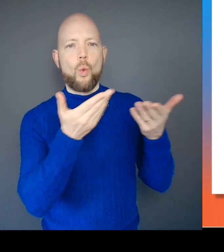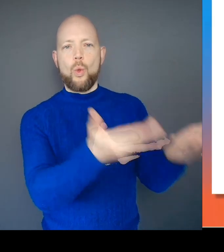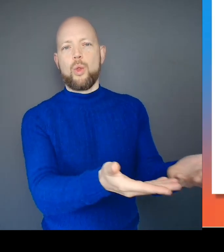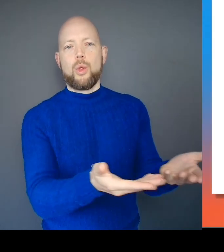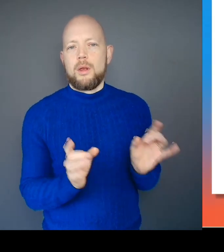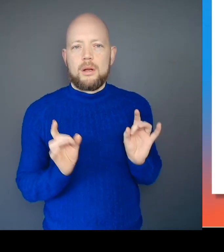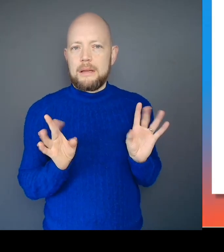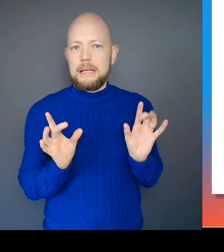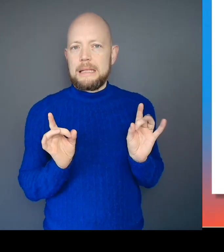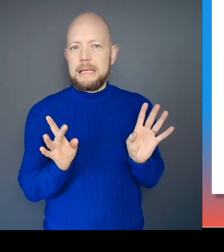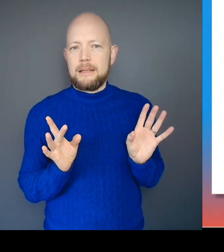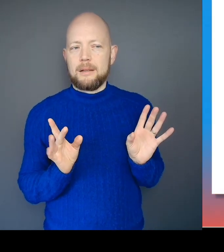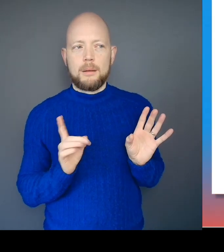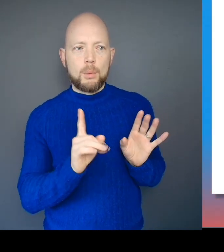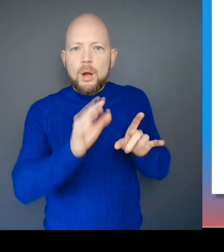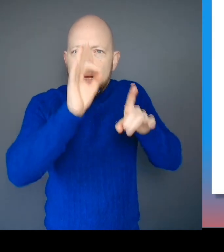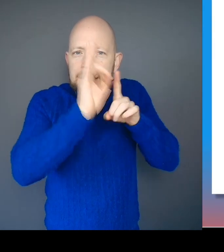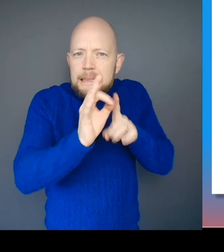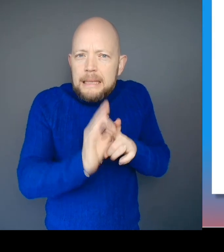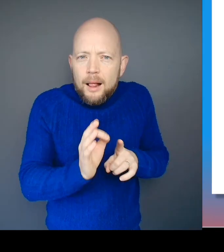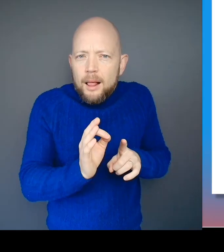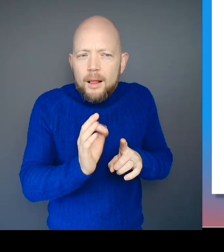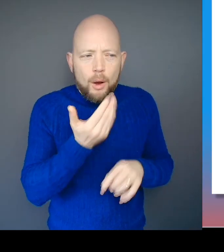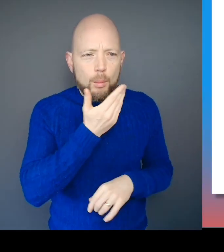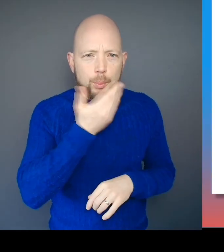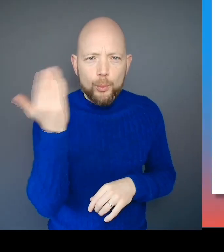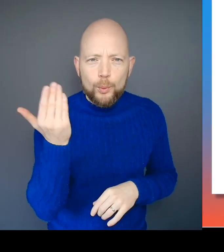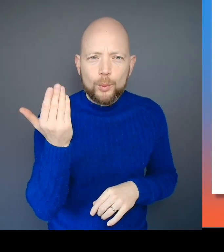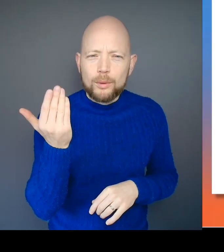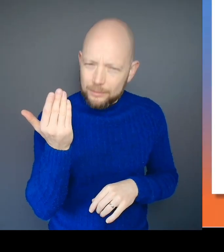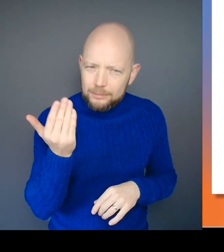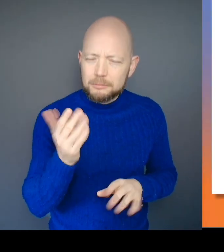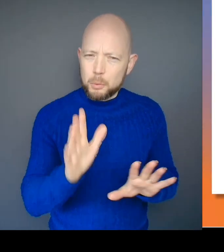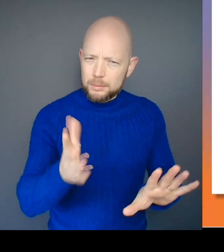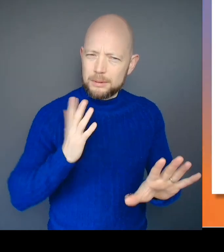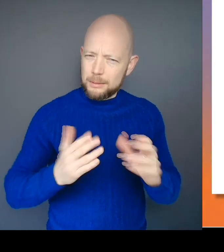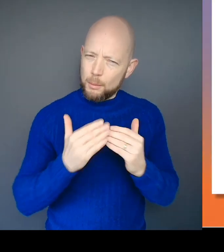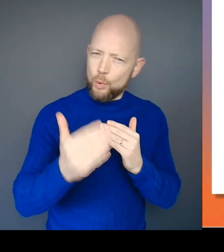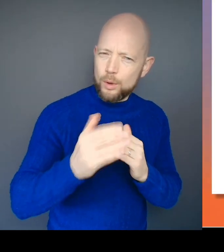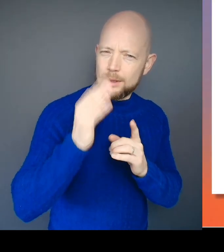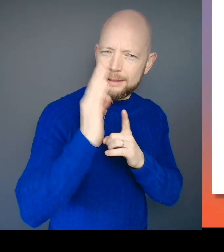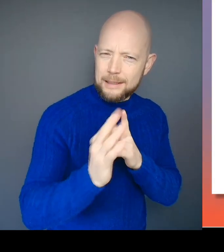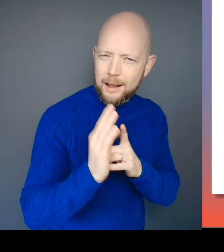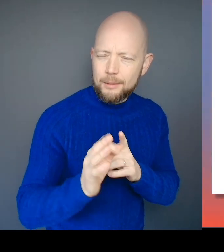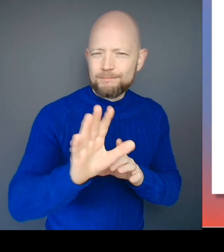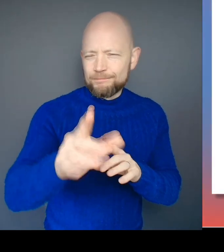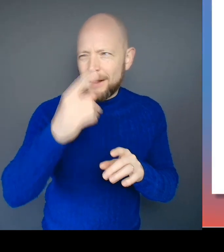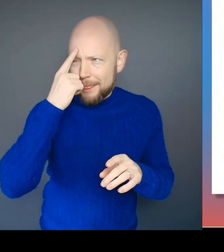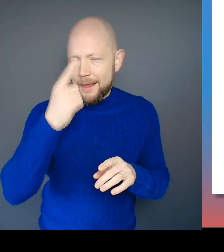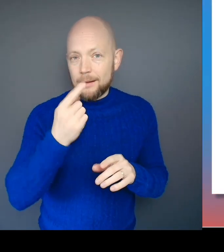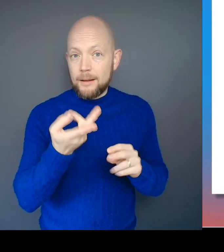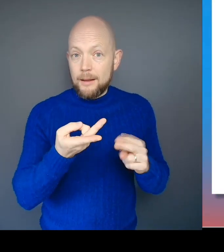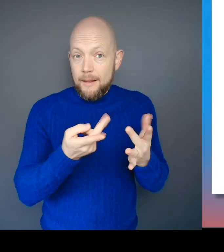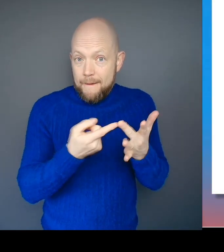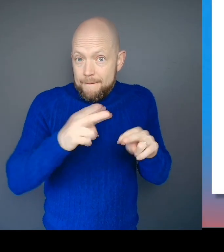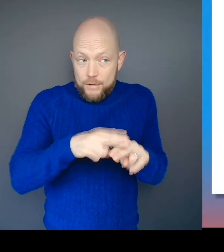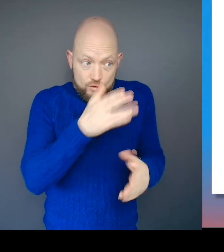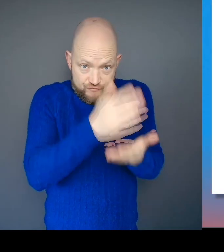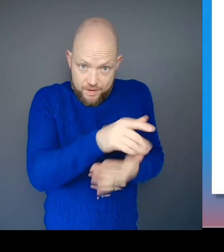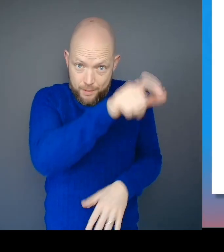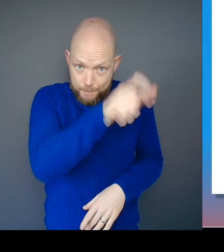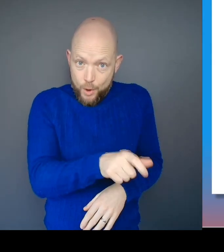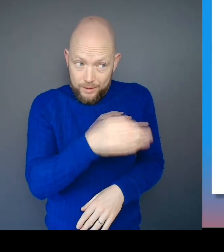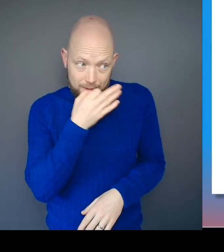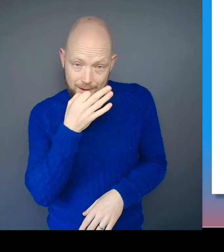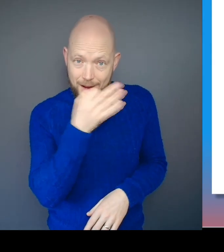goal. Tell me about this. This is my goal. But you're not giving it anything else to work with. So I want you to think here as if you were